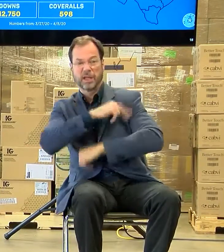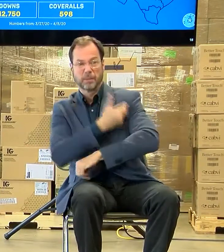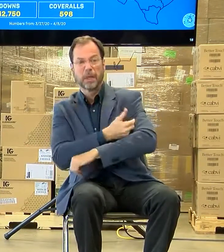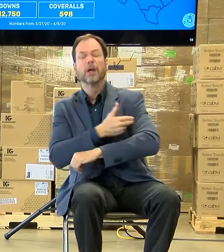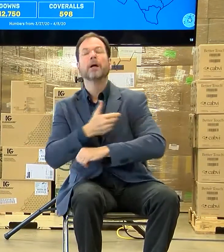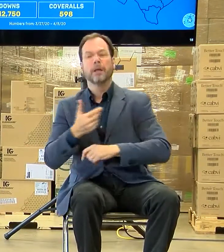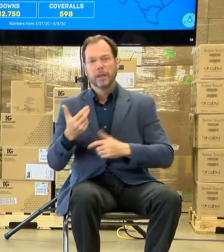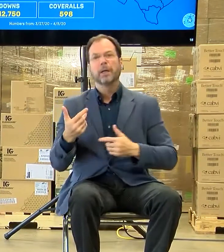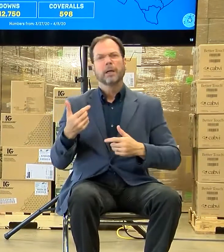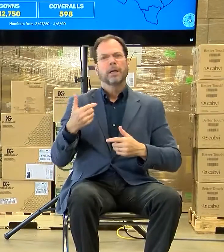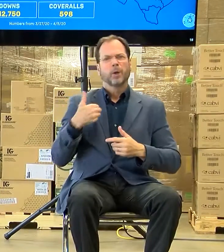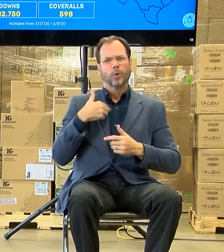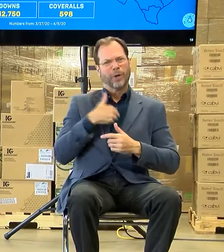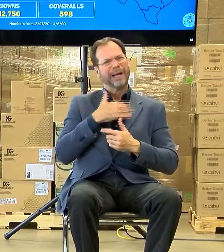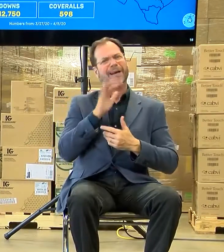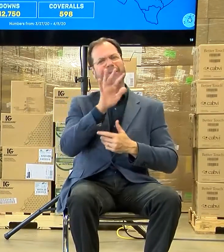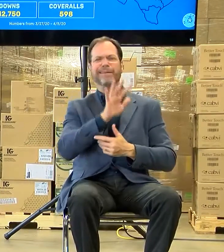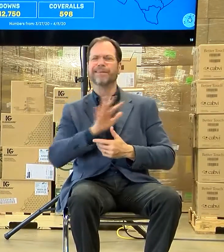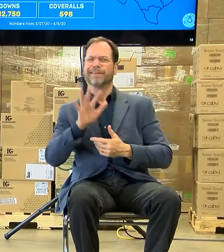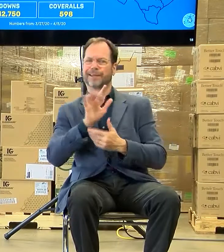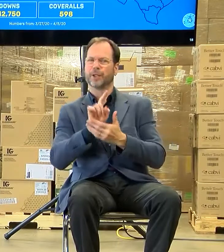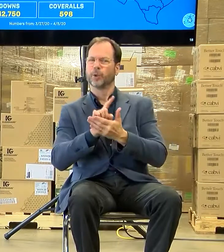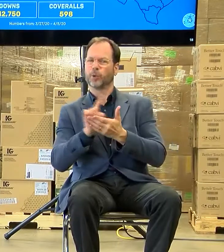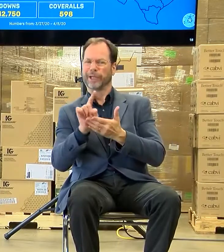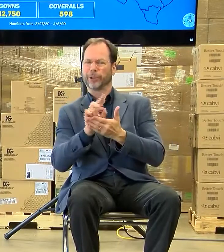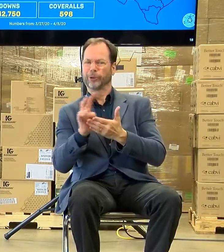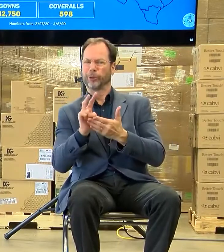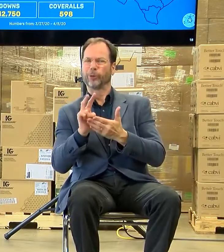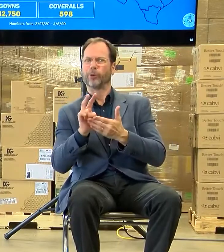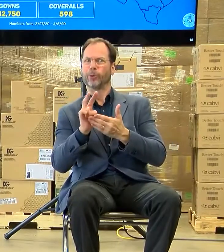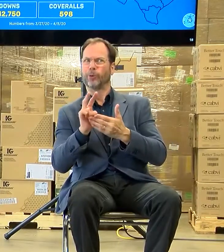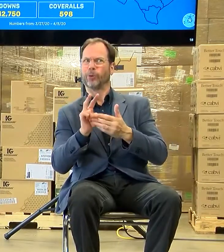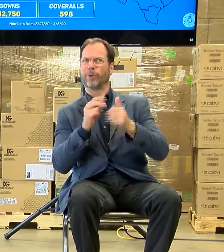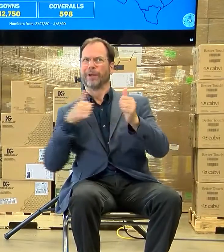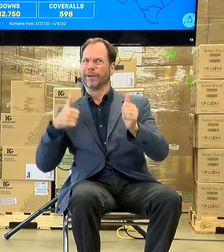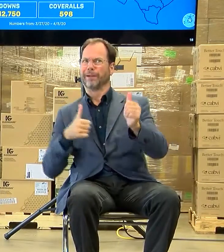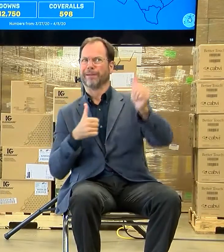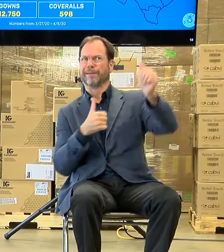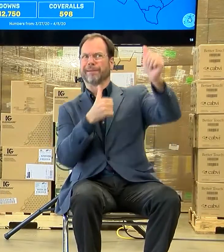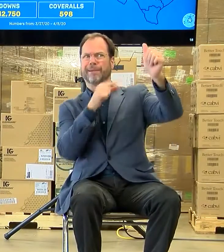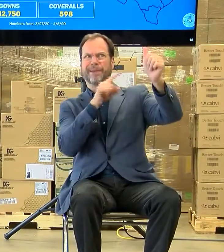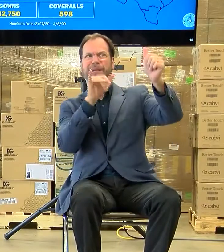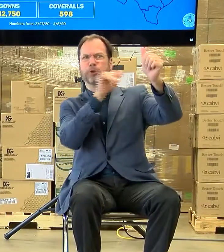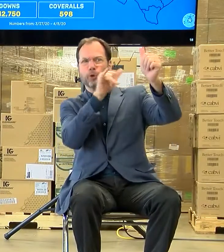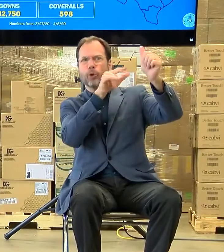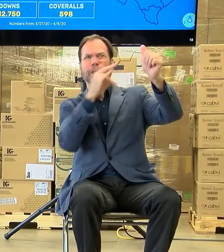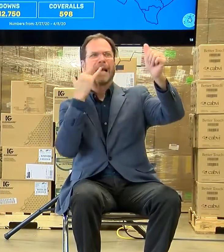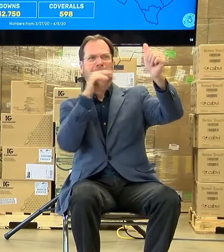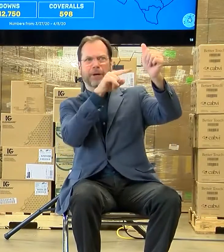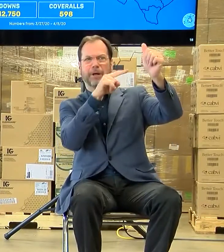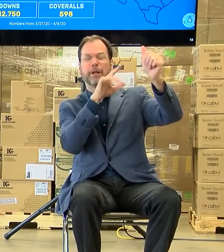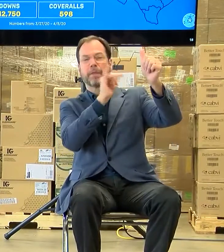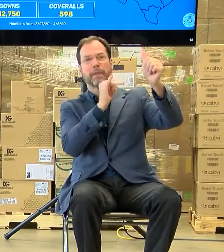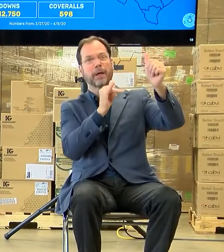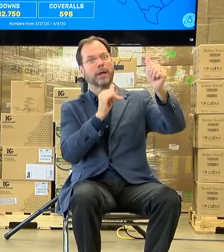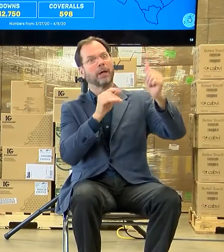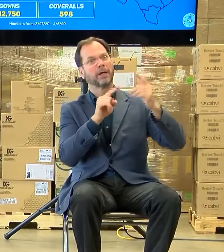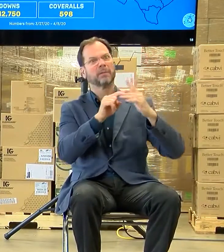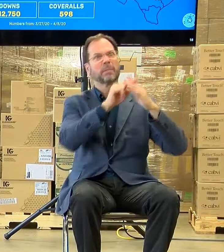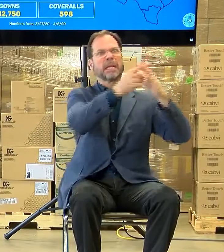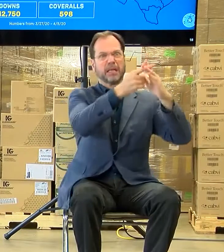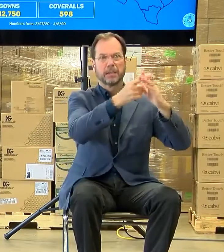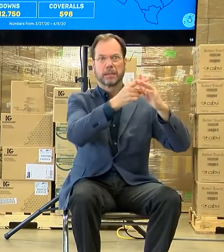we are a week or two behind states like California and New York. They had a more significant